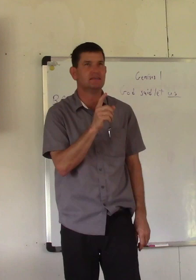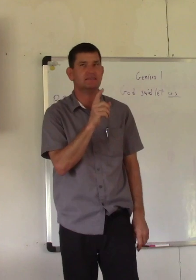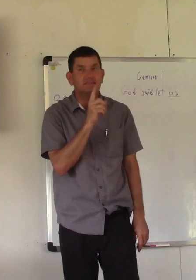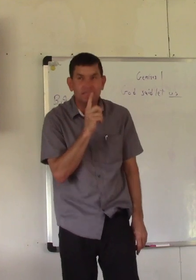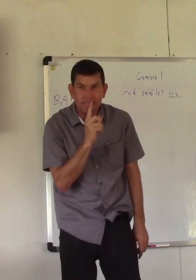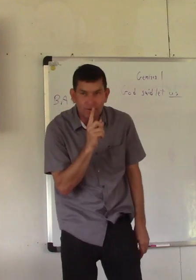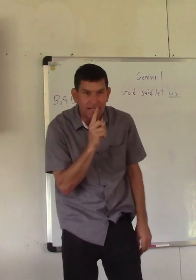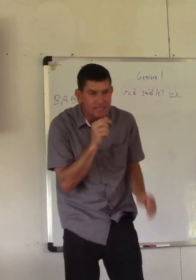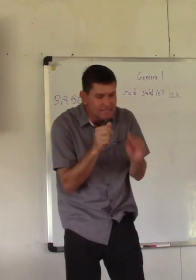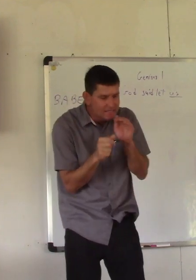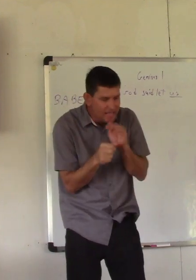secretly,